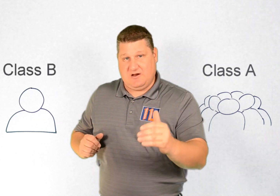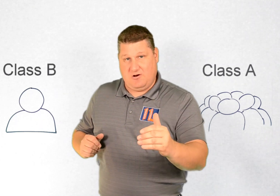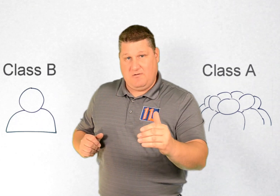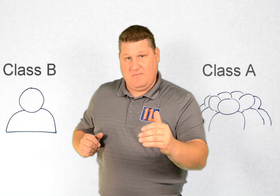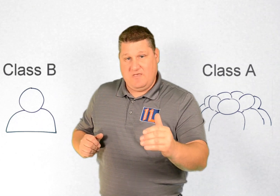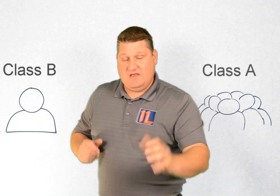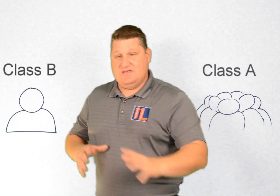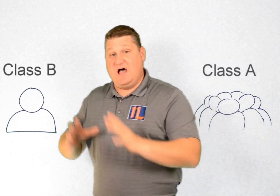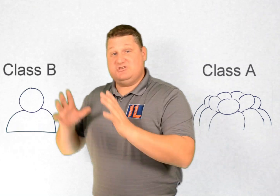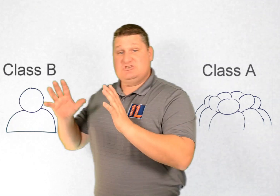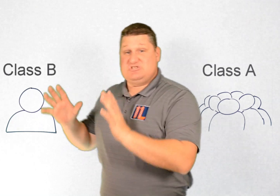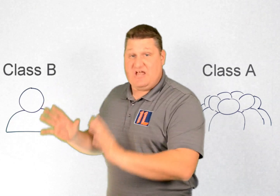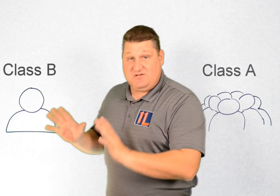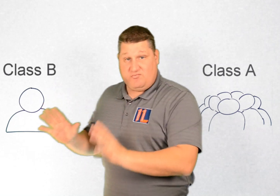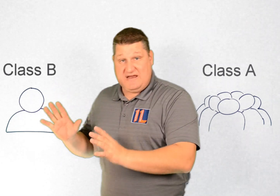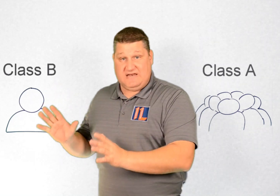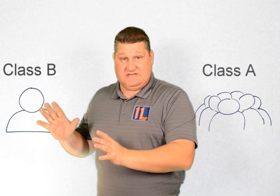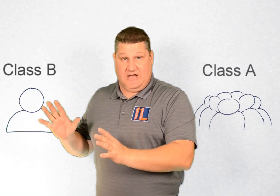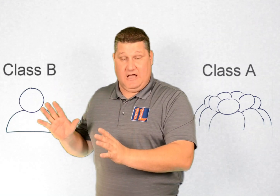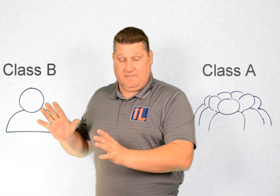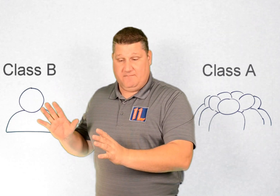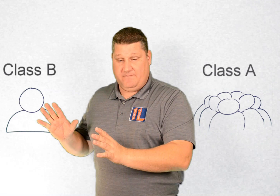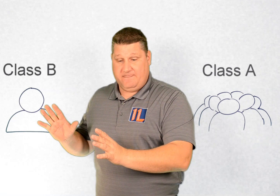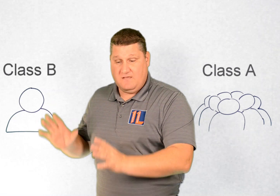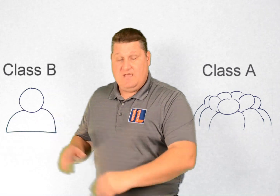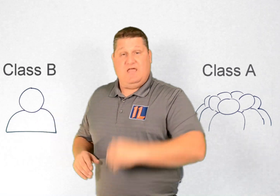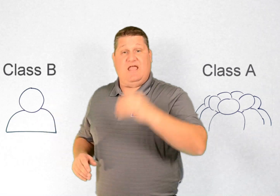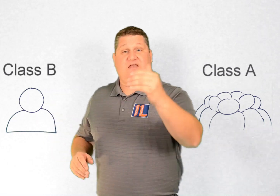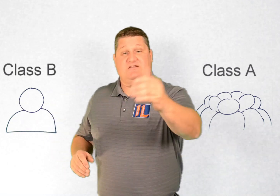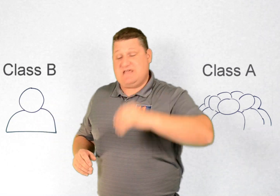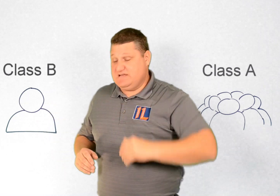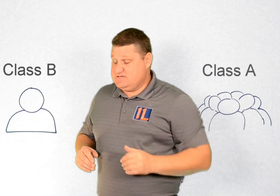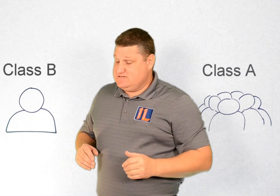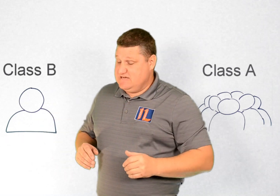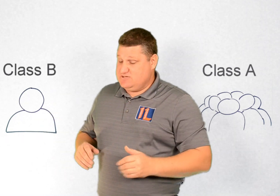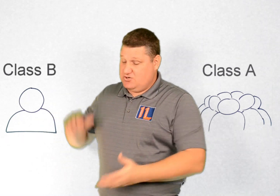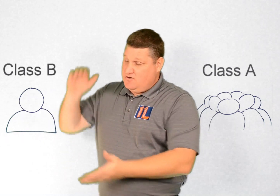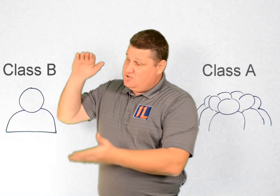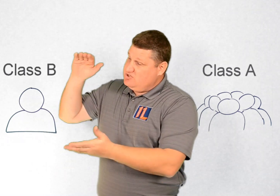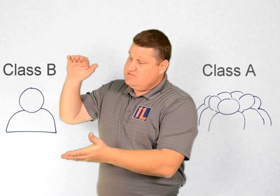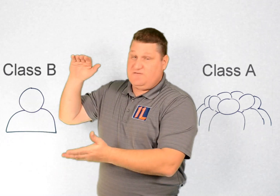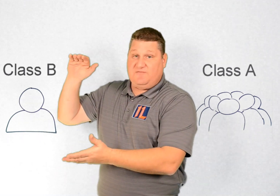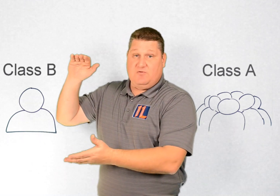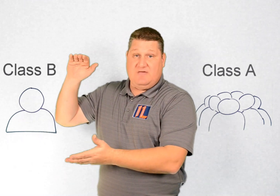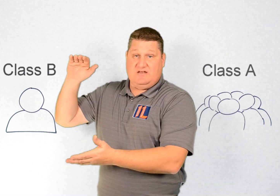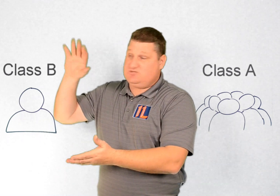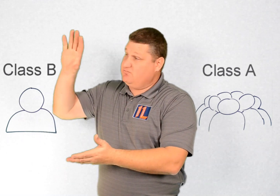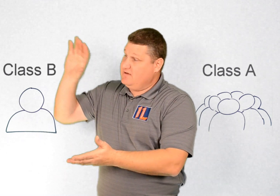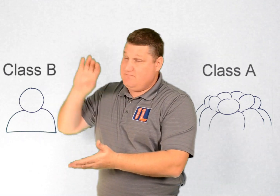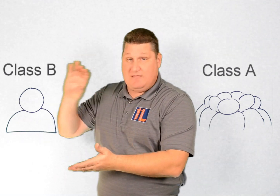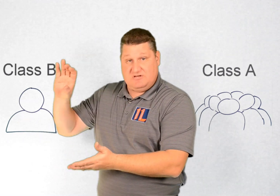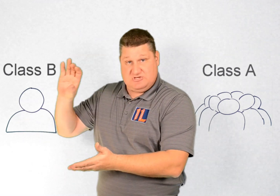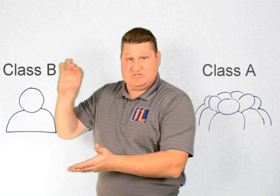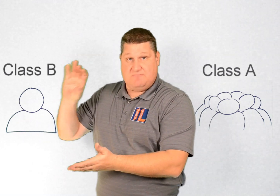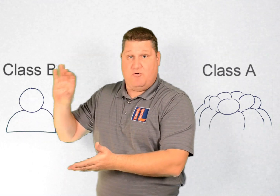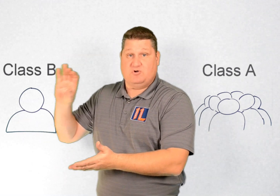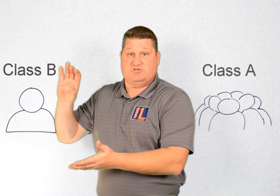hear, not just silent reading time. And it takes the teacher just a few minutes to read maybe just a portion of